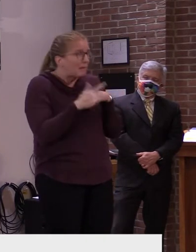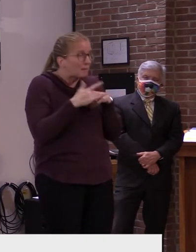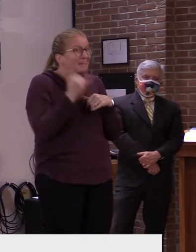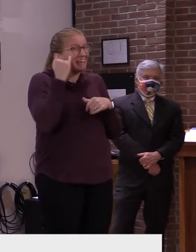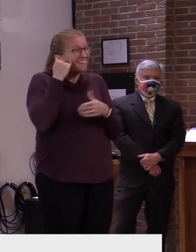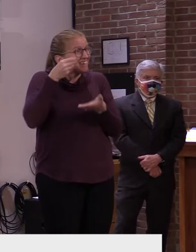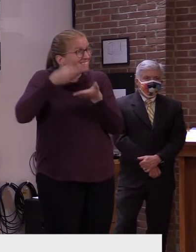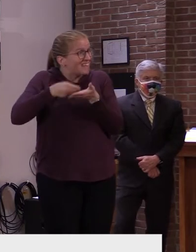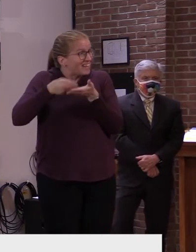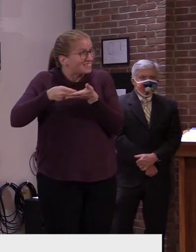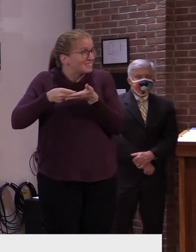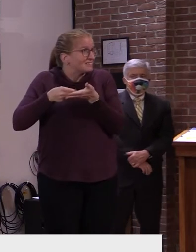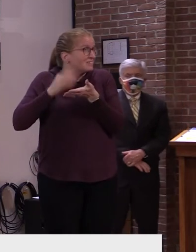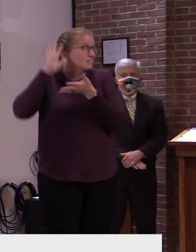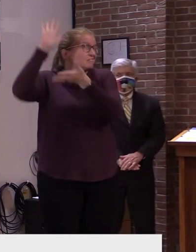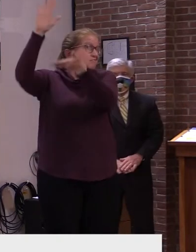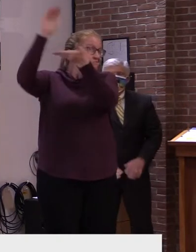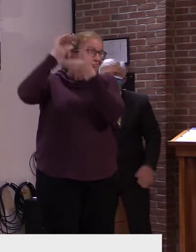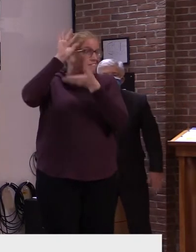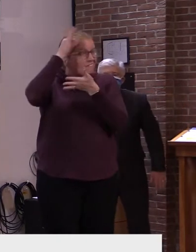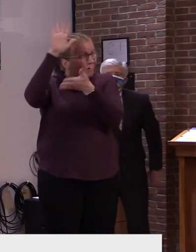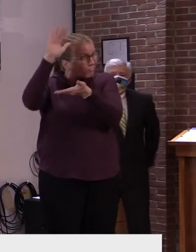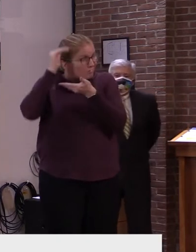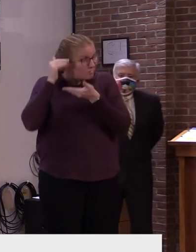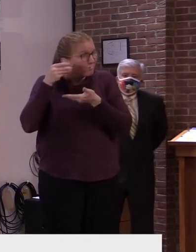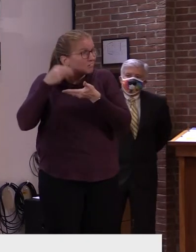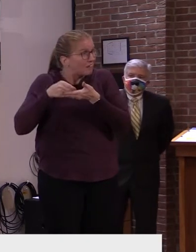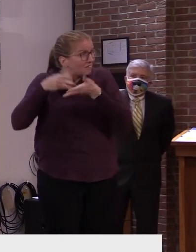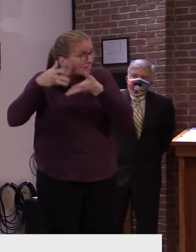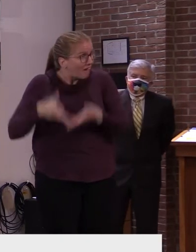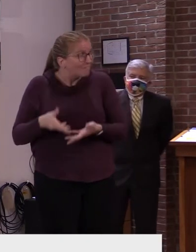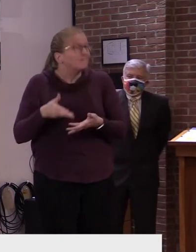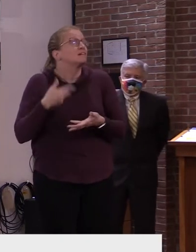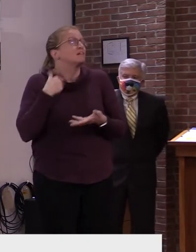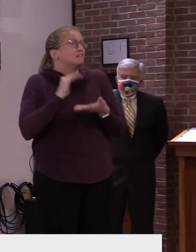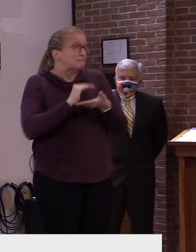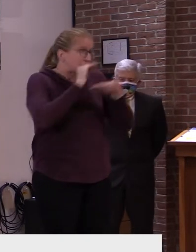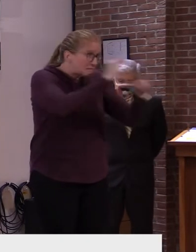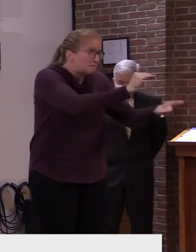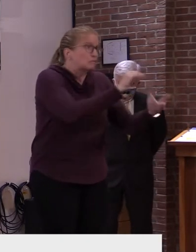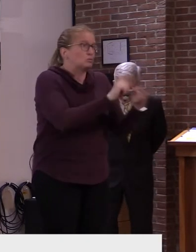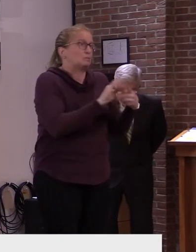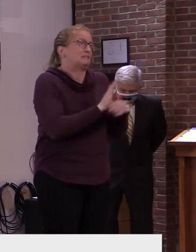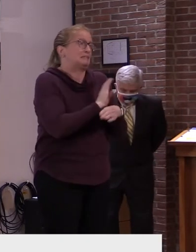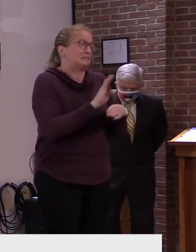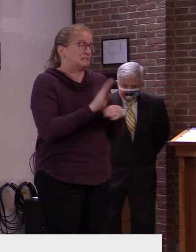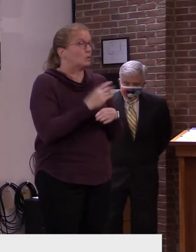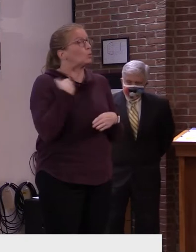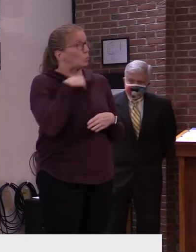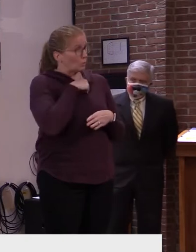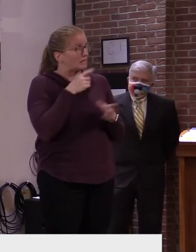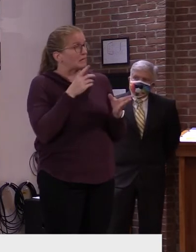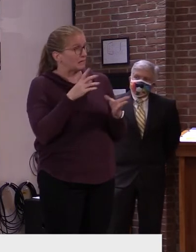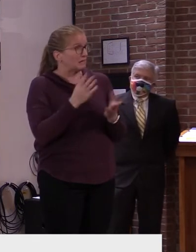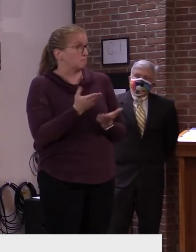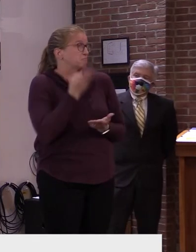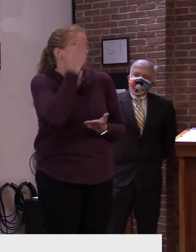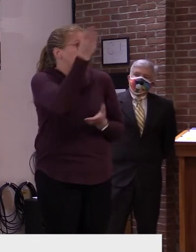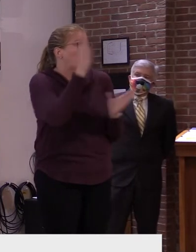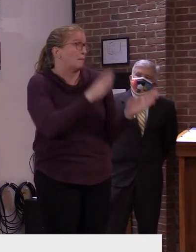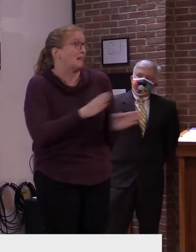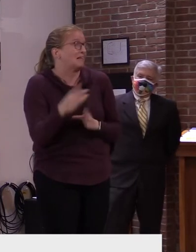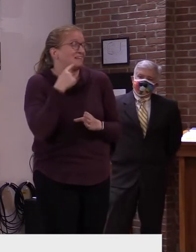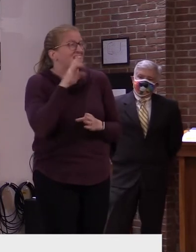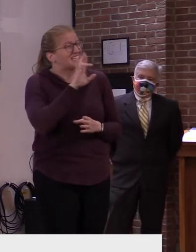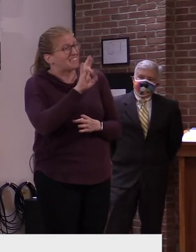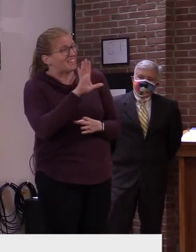left over. We presented a plan to the legislature, the Joint Fiscal Committee, for $75 million worth